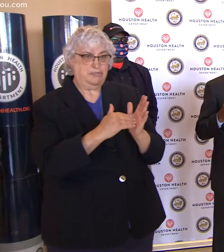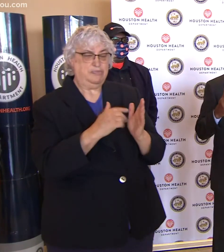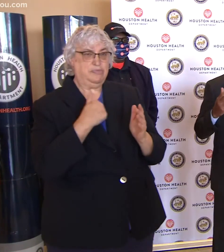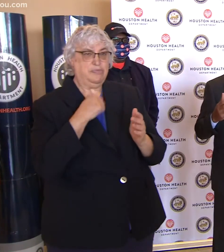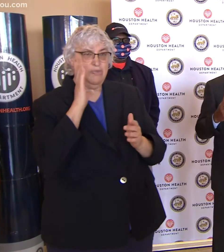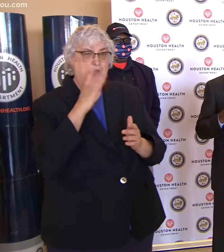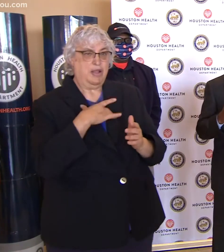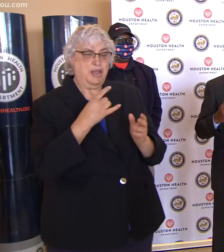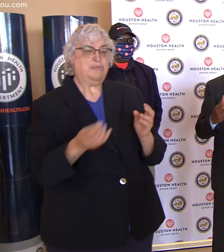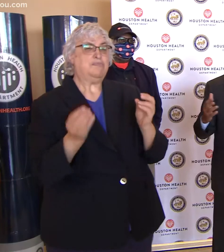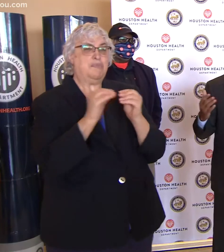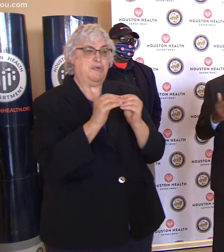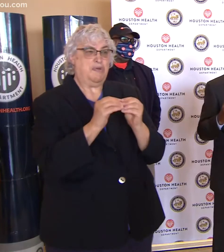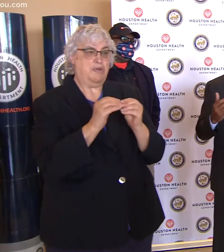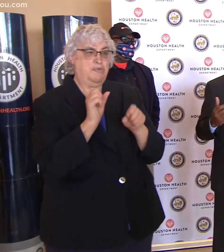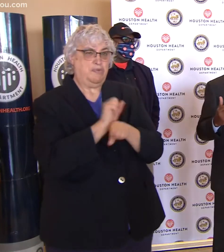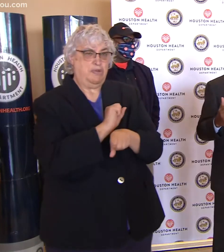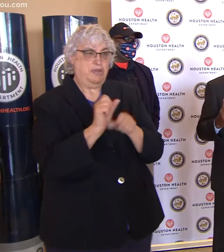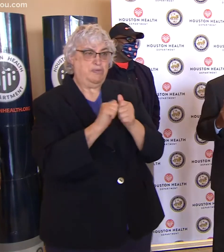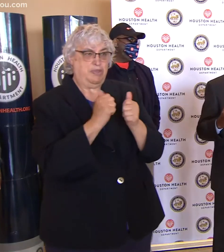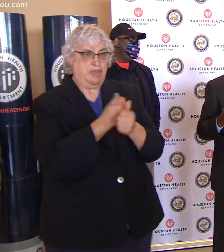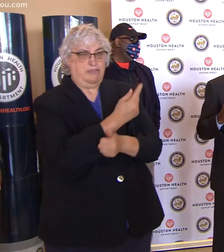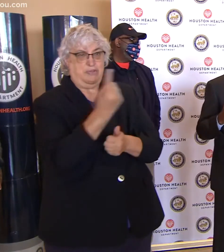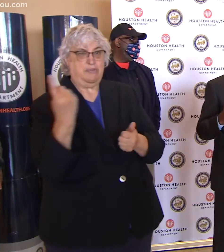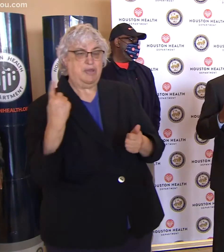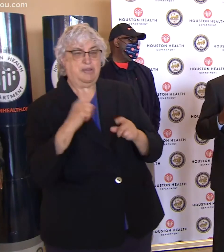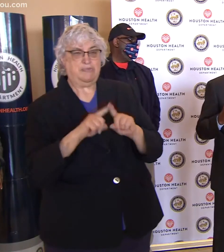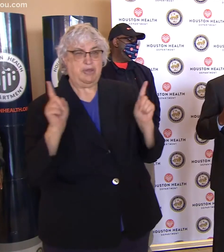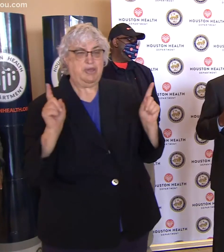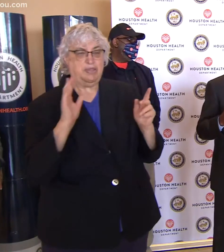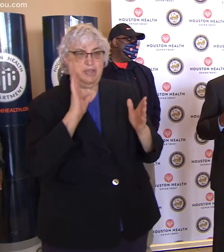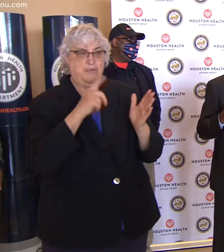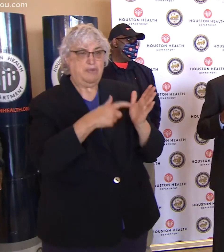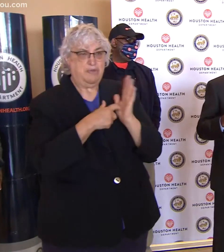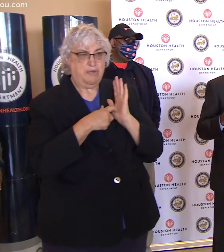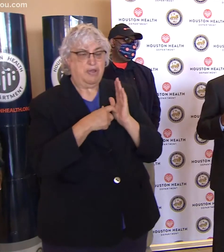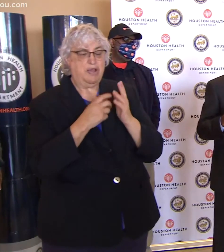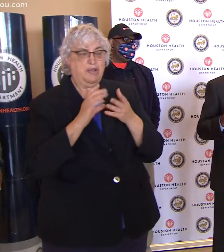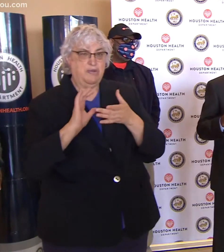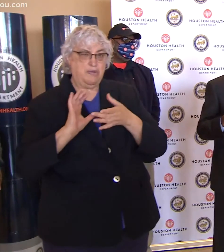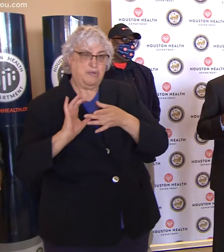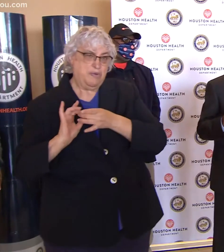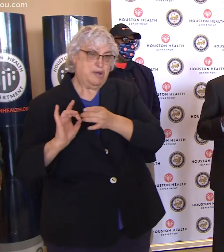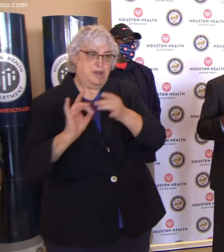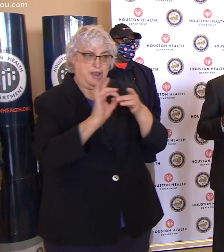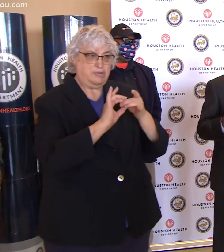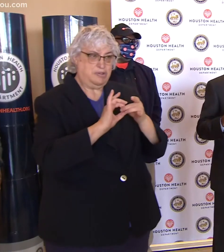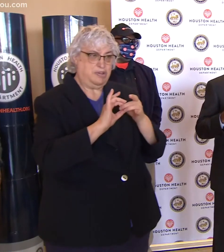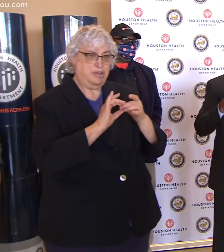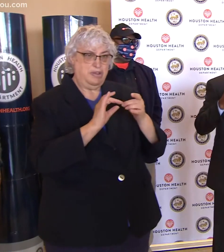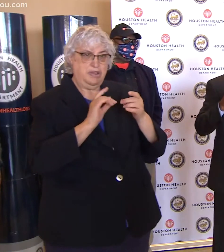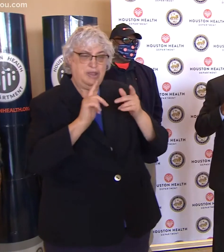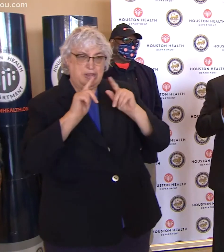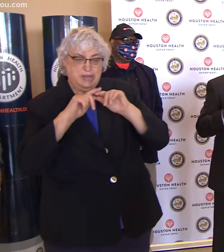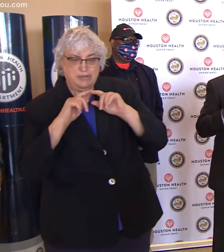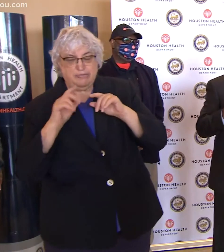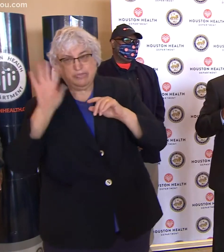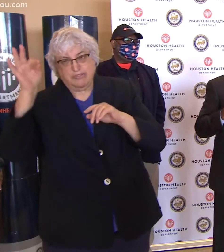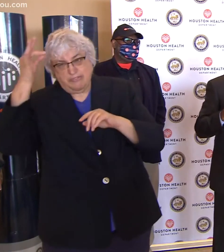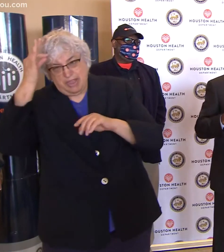like to do even more than that, working with everybody. But that's going to require a lot of coordination between the feds,